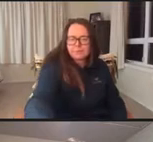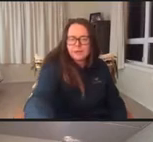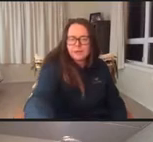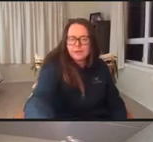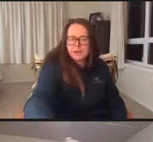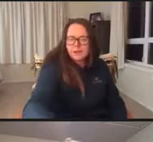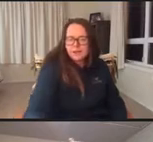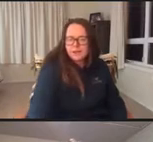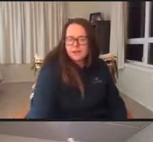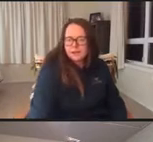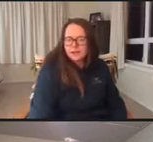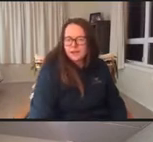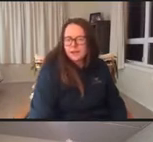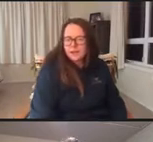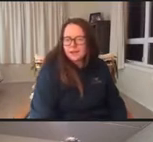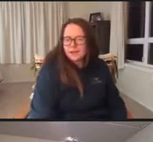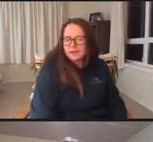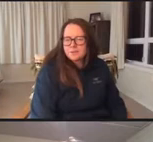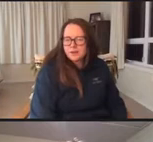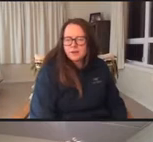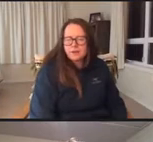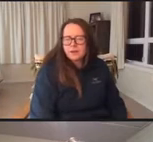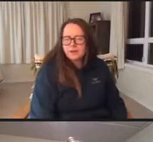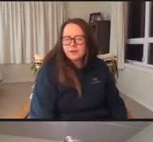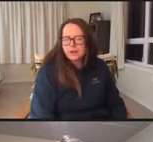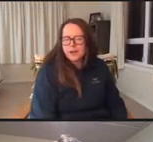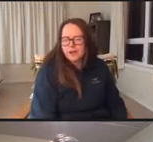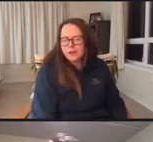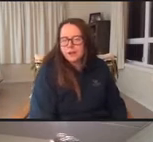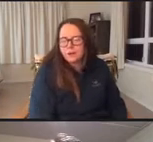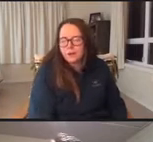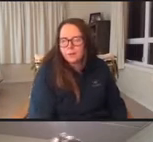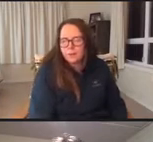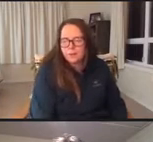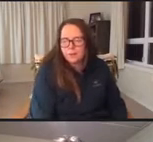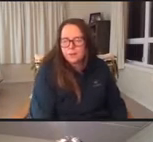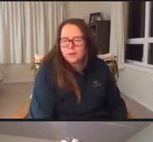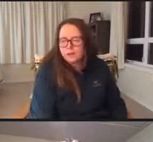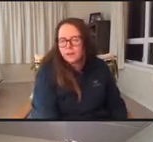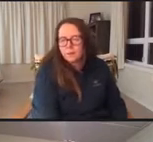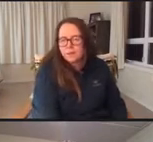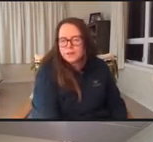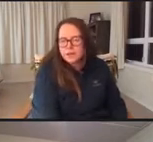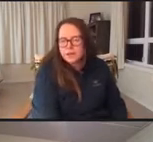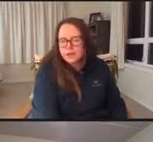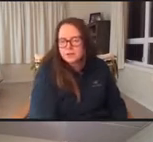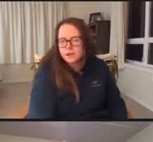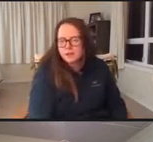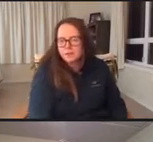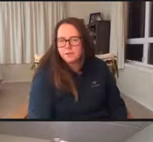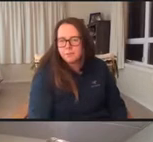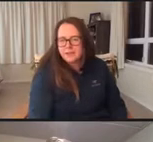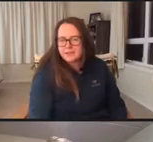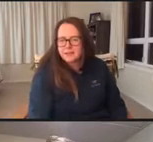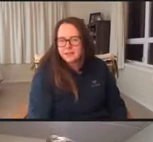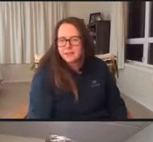Yes? This means no. This means yes. Is one of them, I don't know, keyword signing is kind